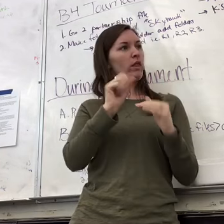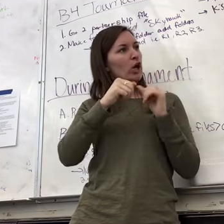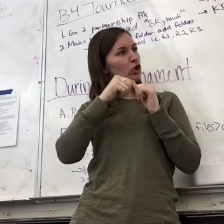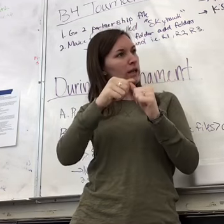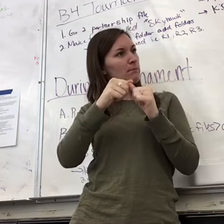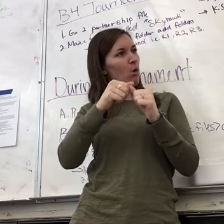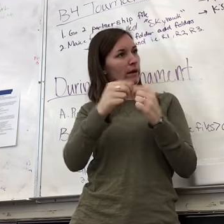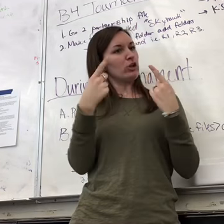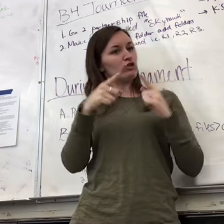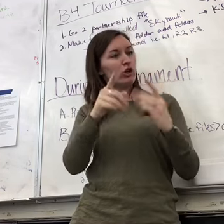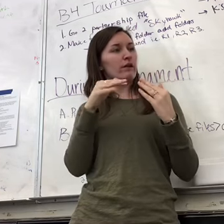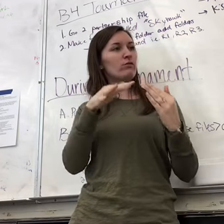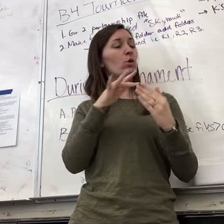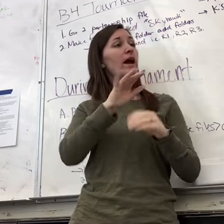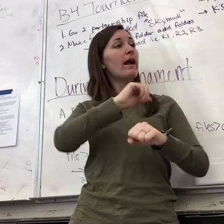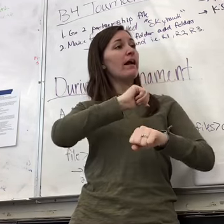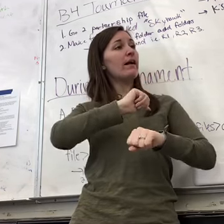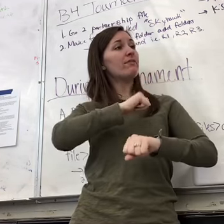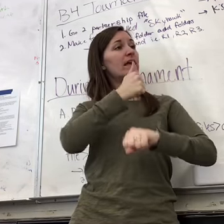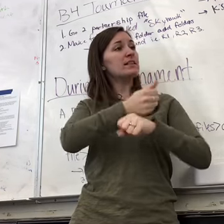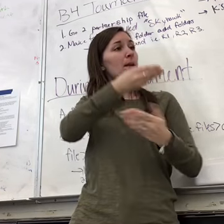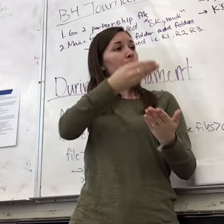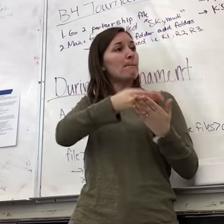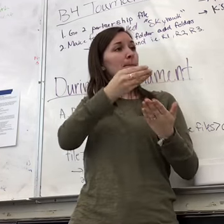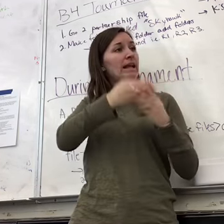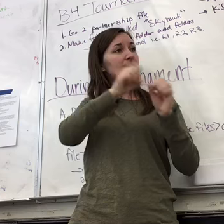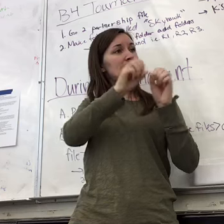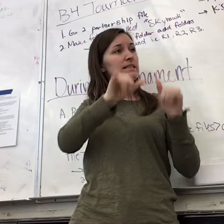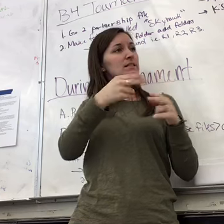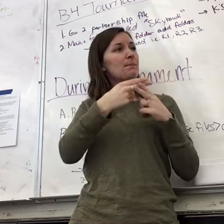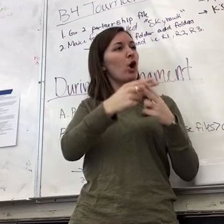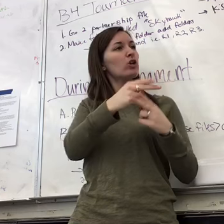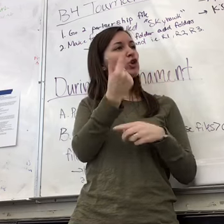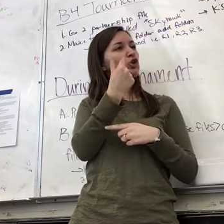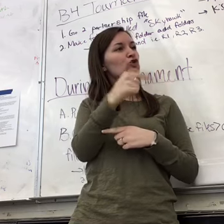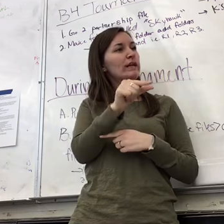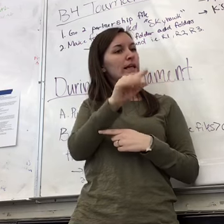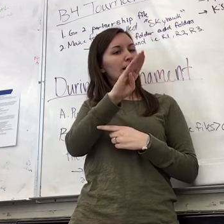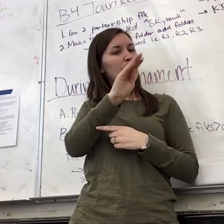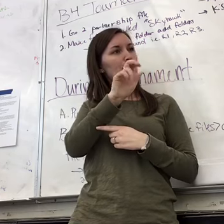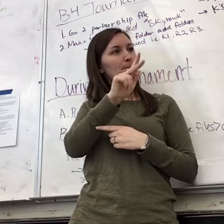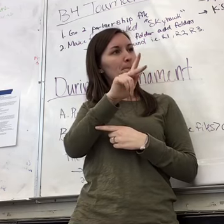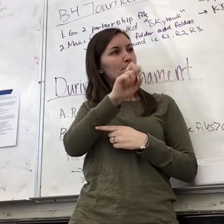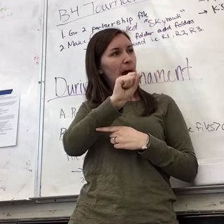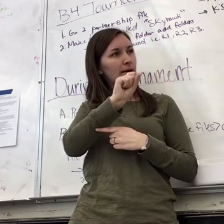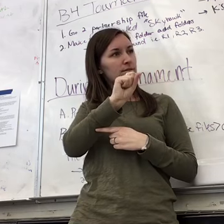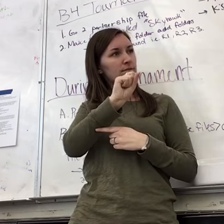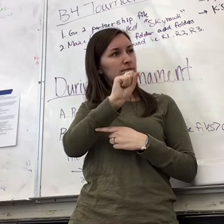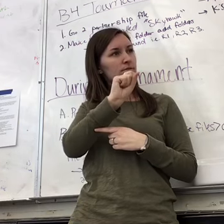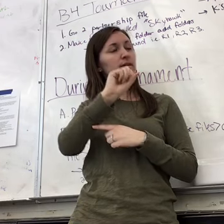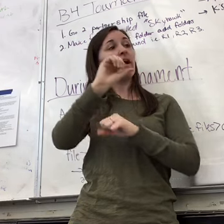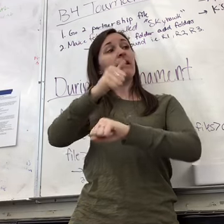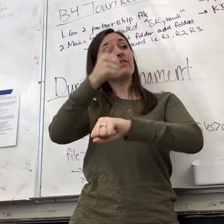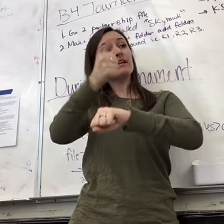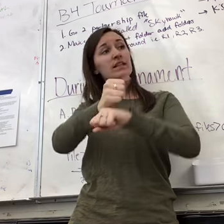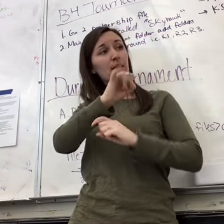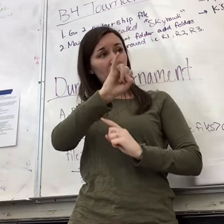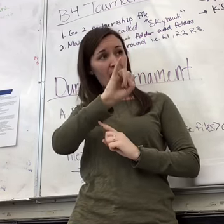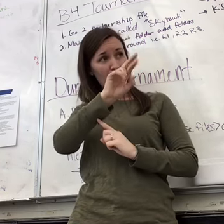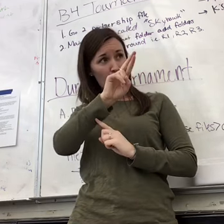a money system called greenbacks. They created the IRS to be able to collect taxes in order to fund it. Much more stable economy in the